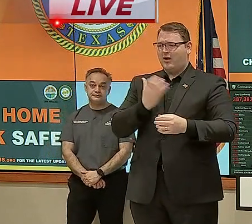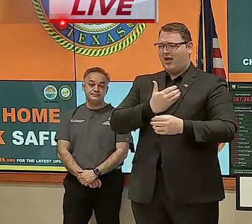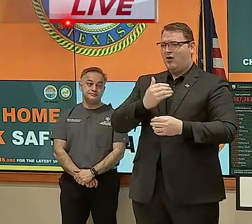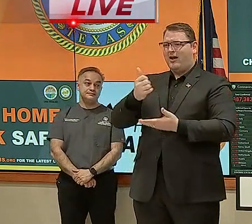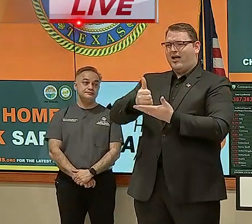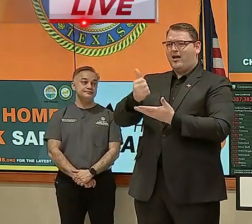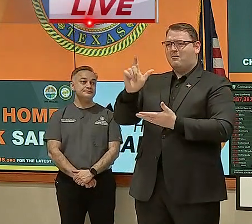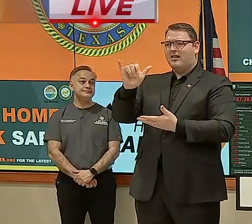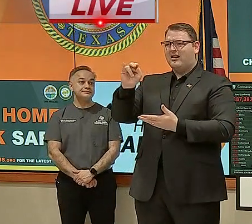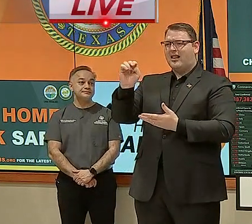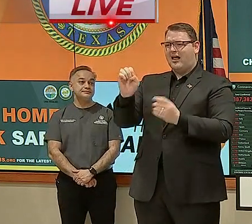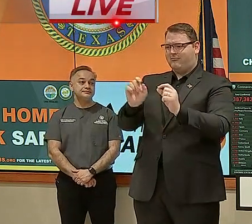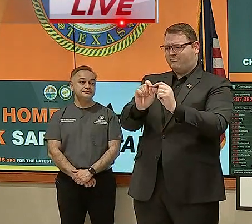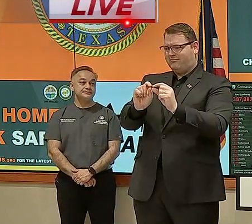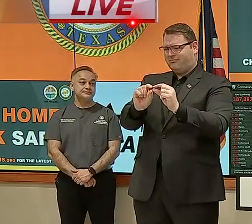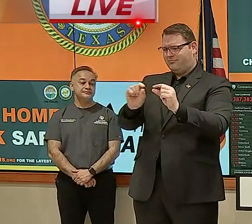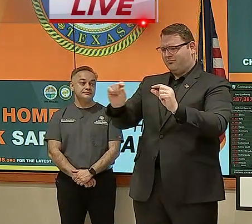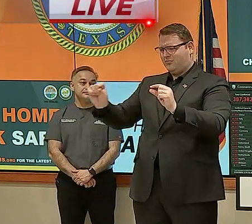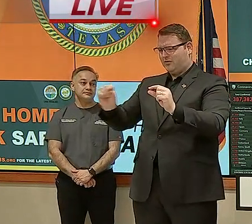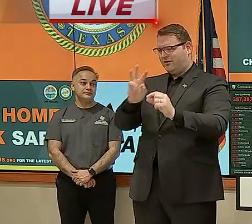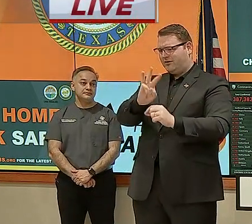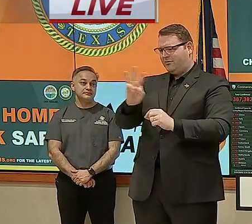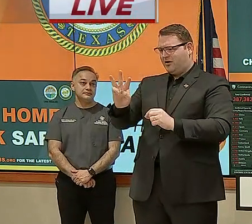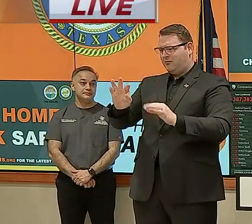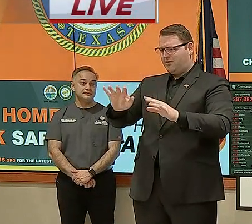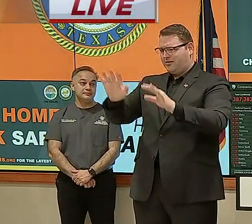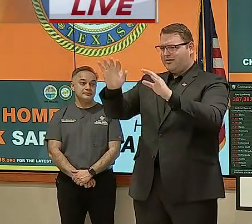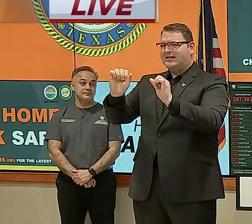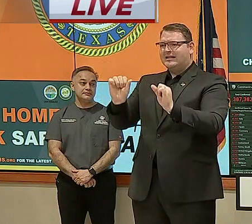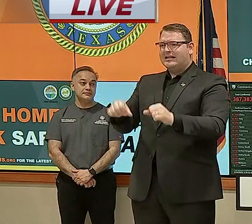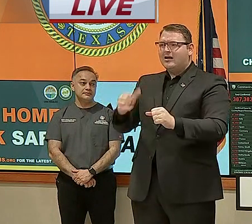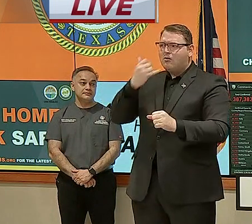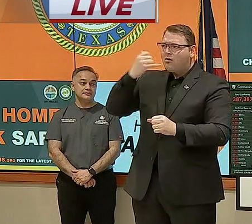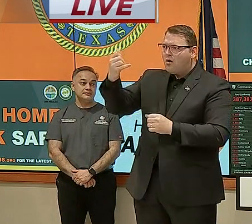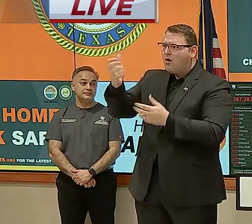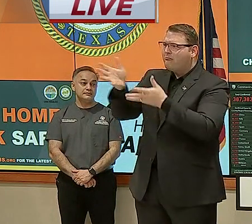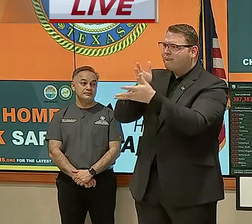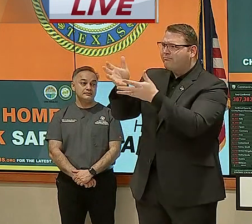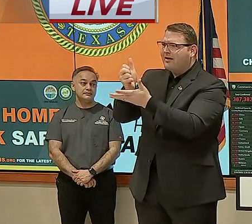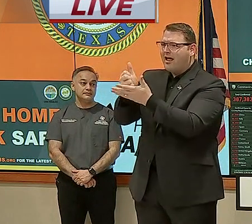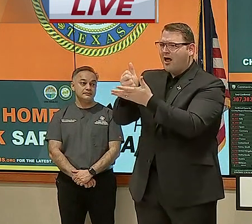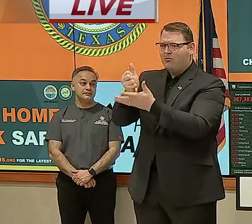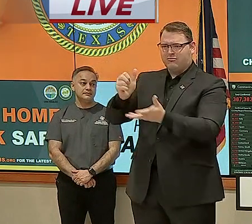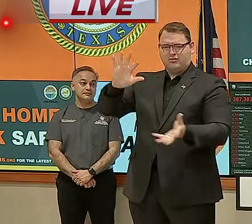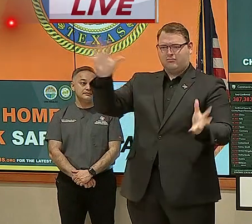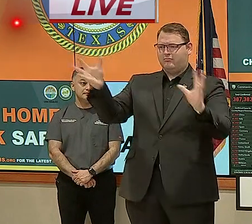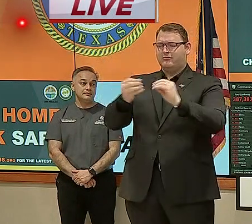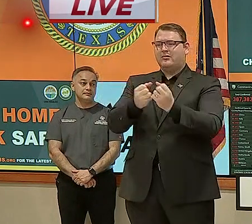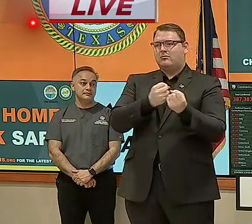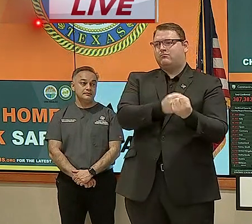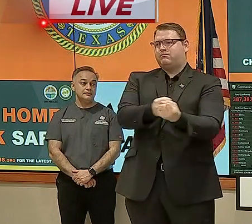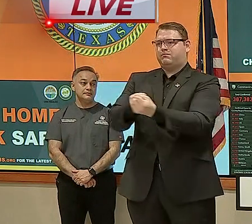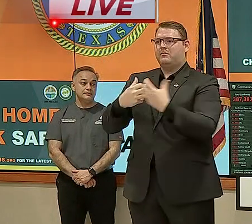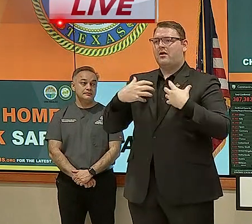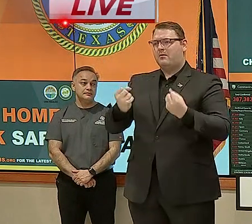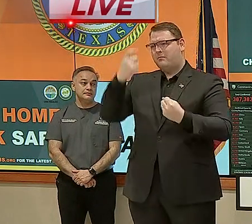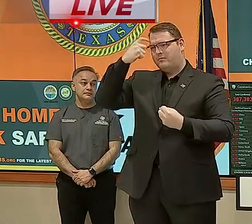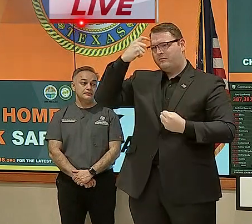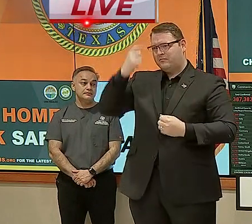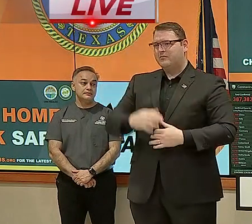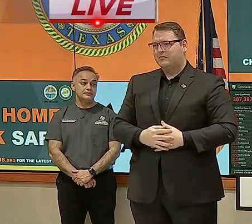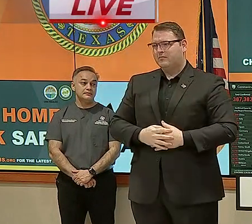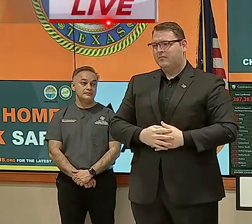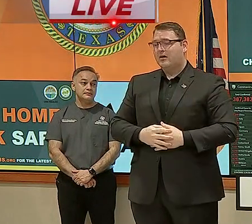and hoping that folks will employ social distancing. So again, no playgrounds, no basketball courts, right? We don't want people